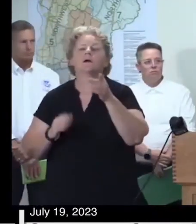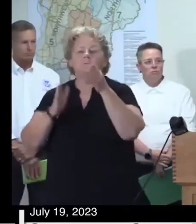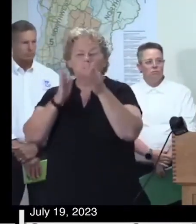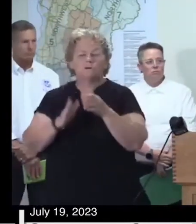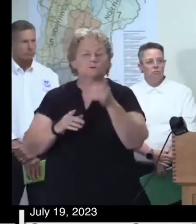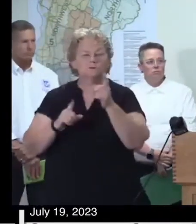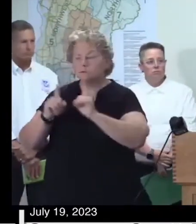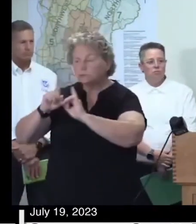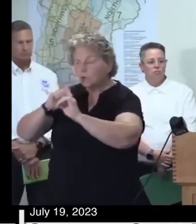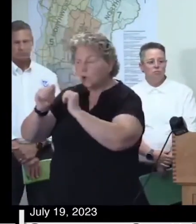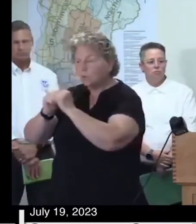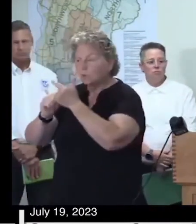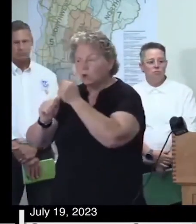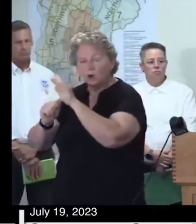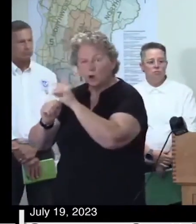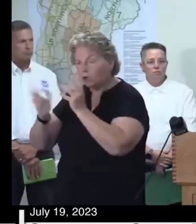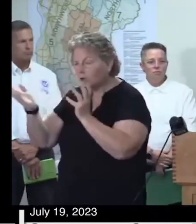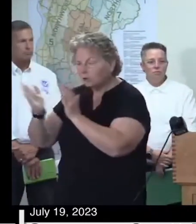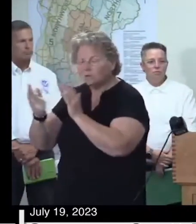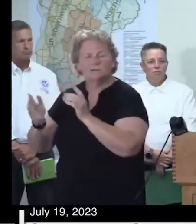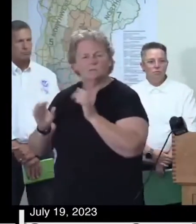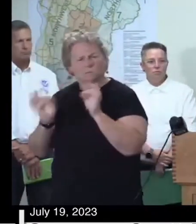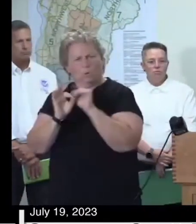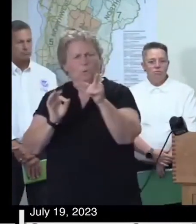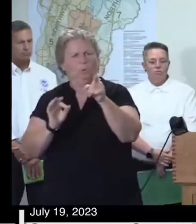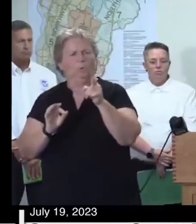place for a long time. So we are happy to jump